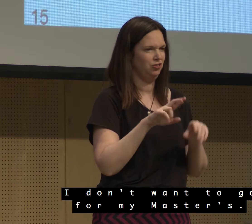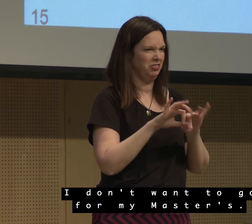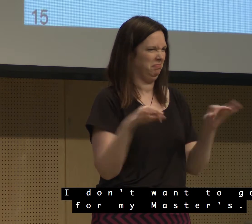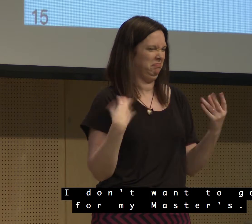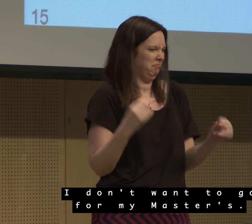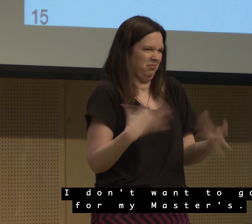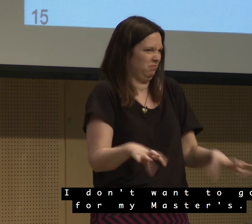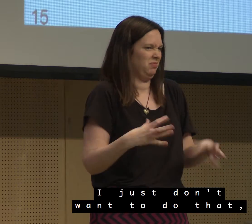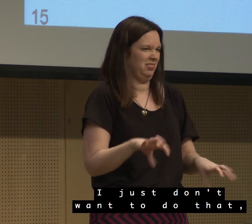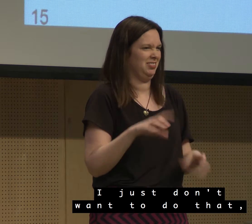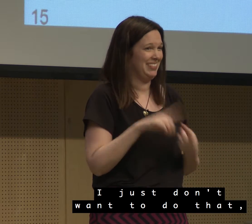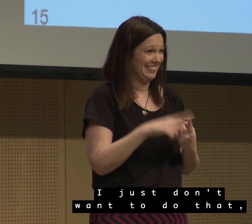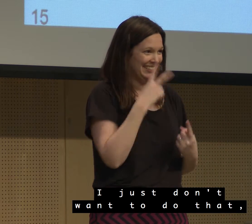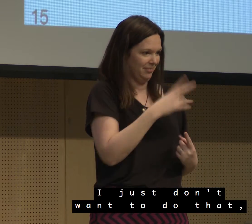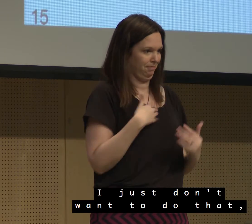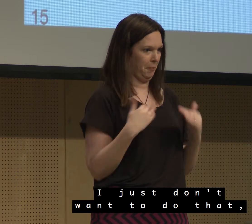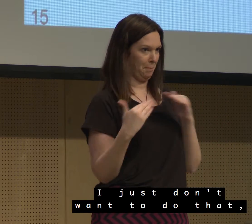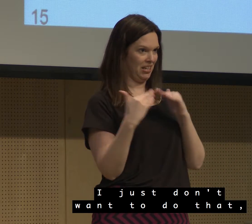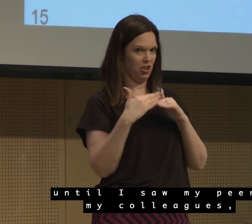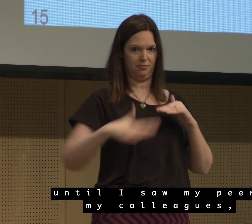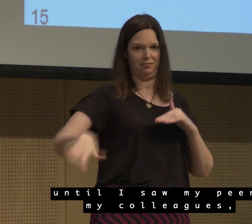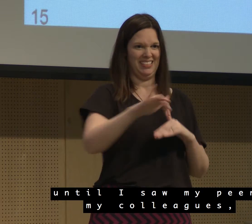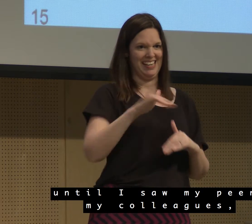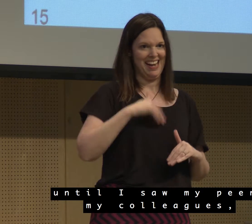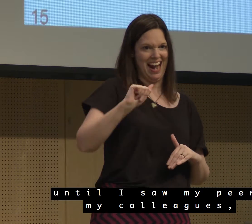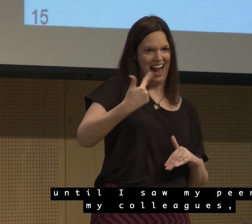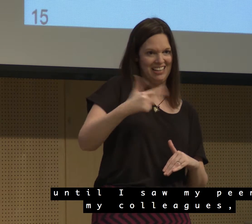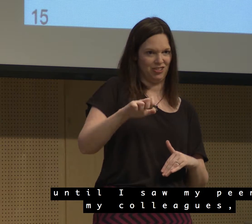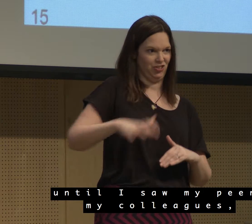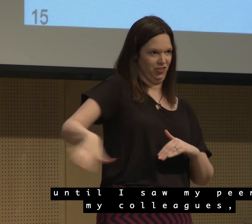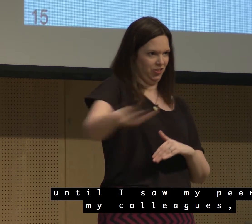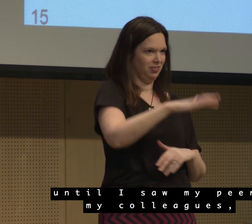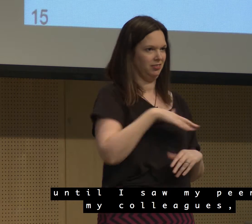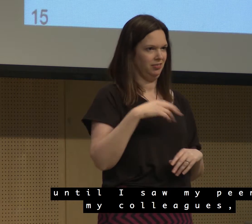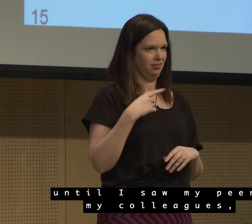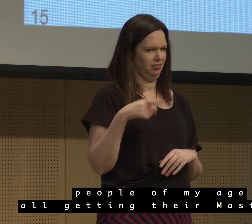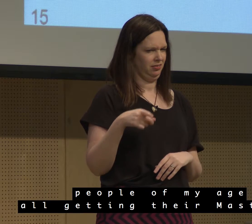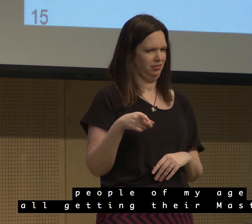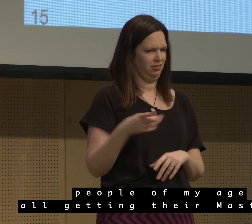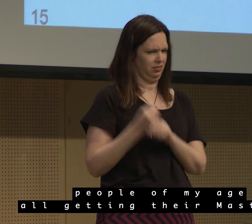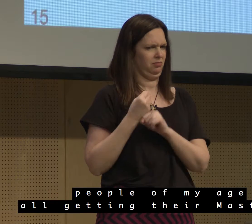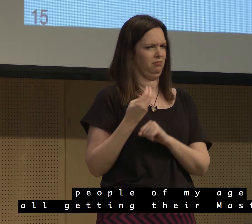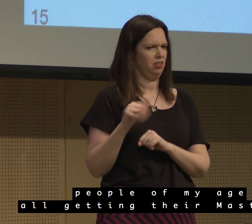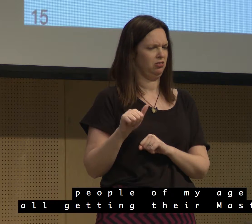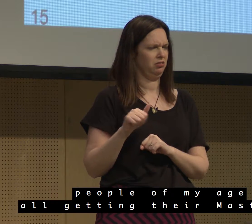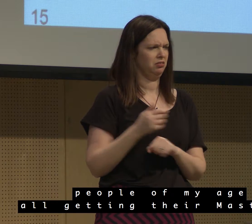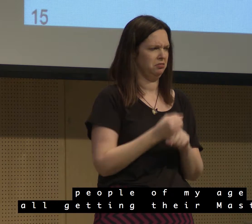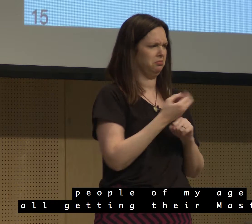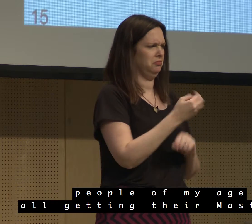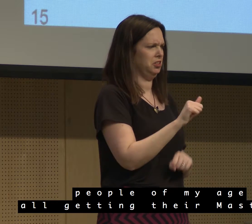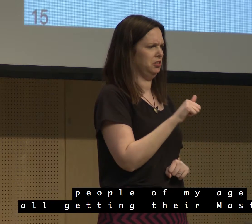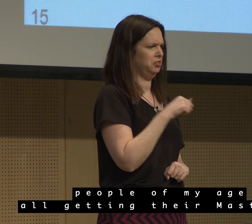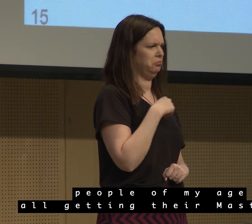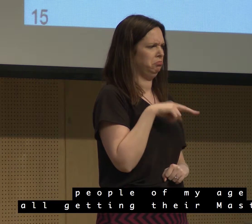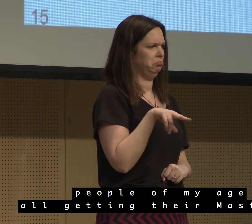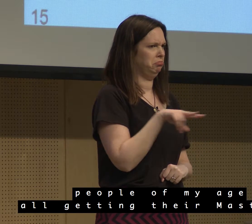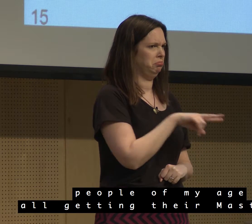for my master's. Just don't want to do that. Until I saw my peers, my colleagues, people of my age, all getting their